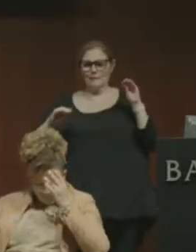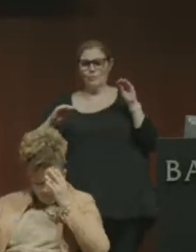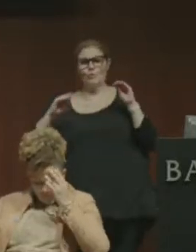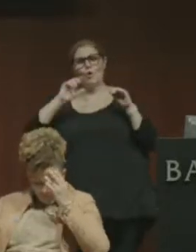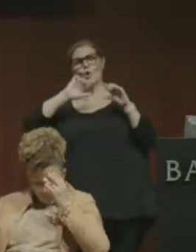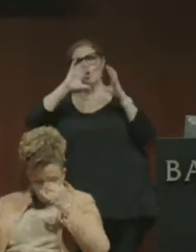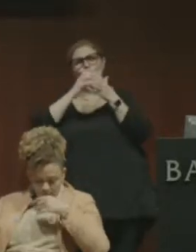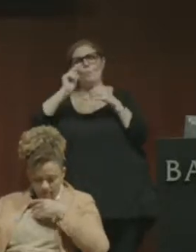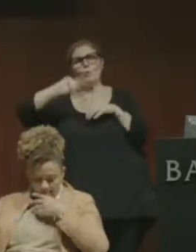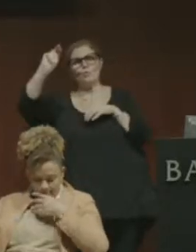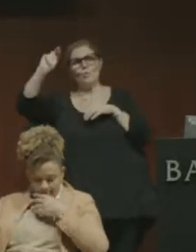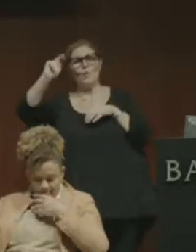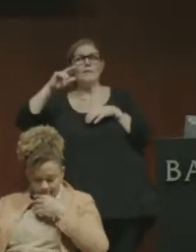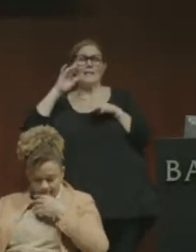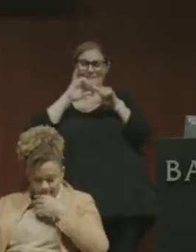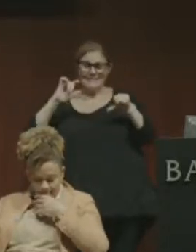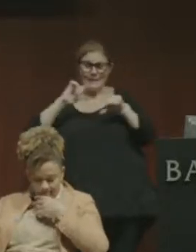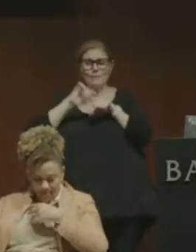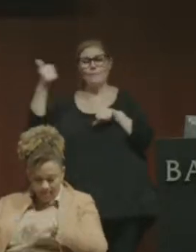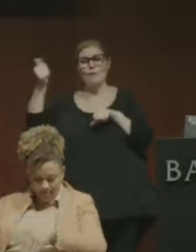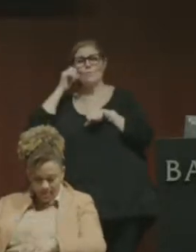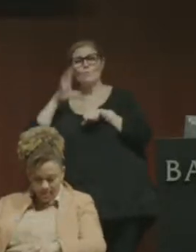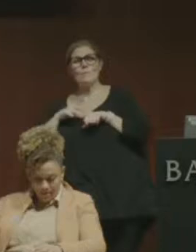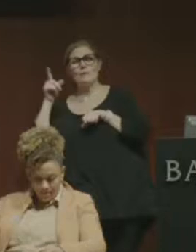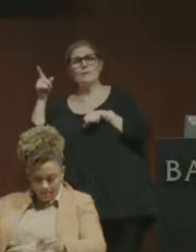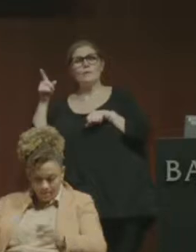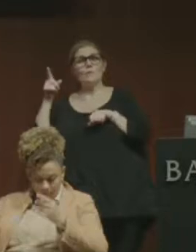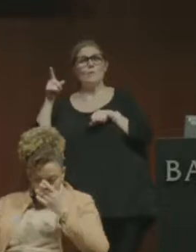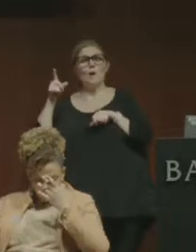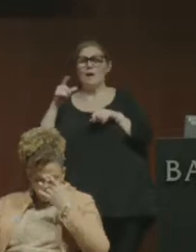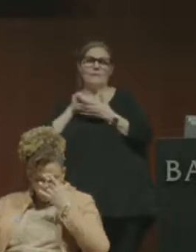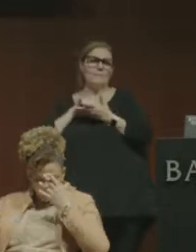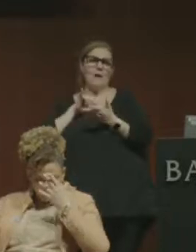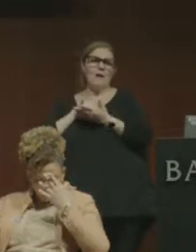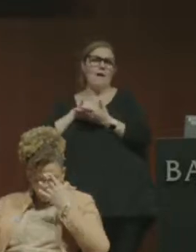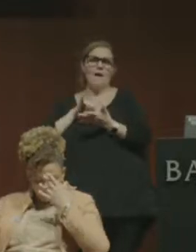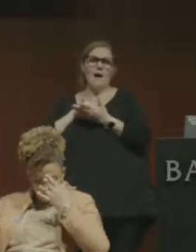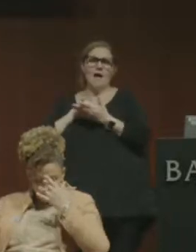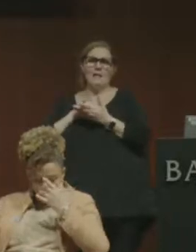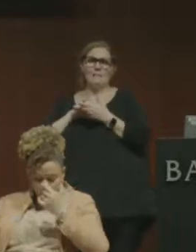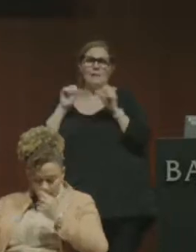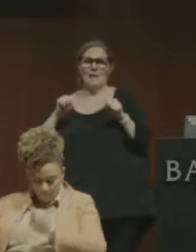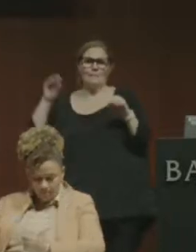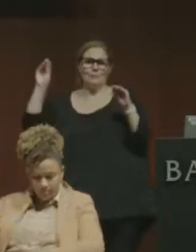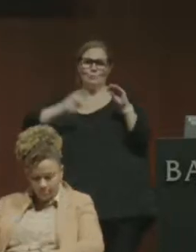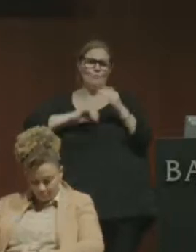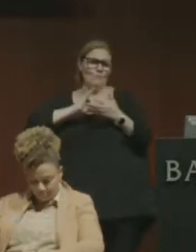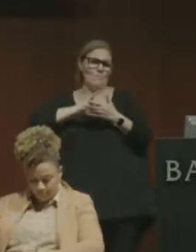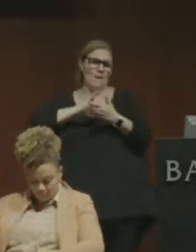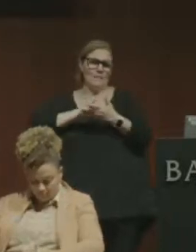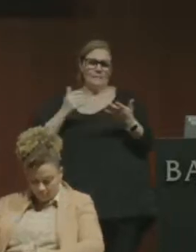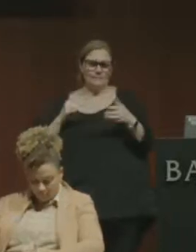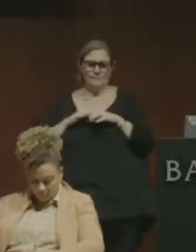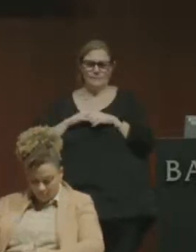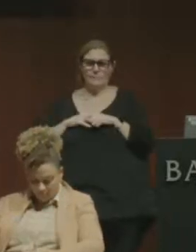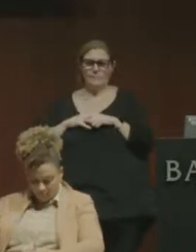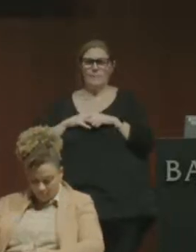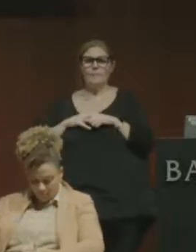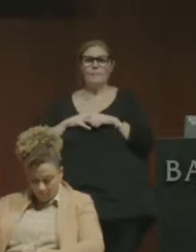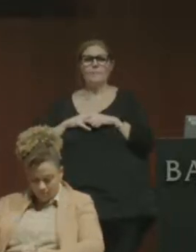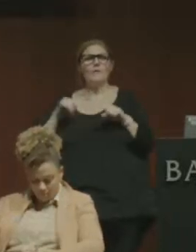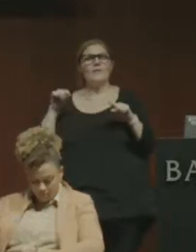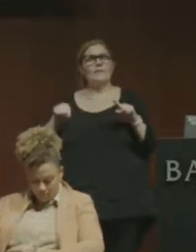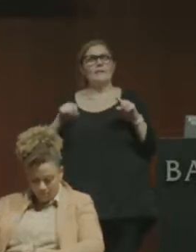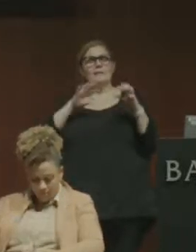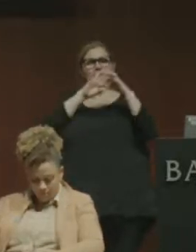north. And at the same time, there are other women who have the impossibility of being able to move when they need to. So this is